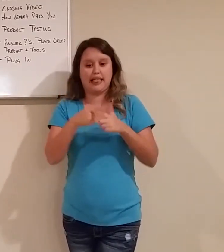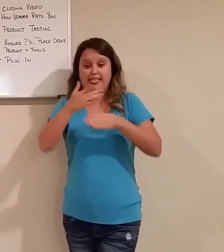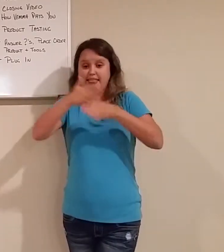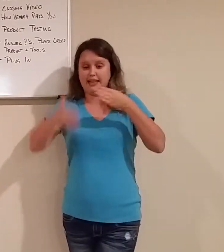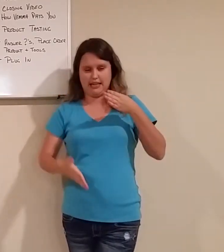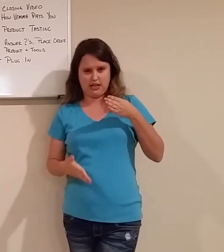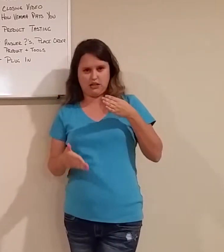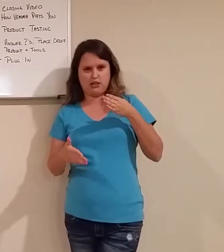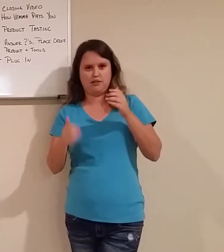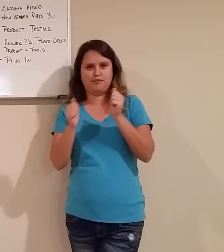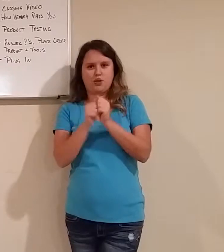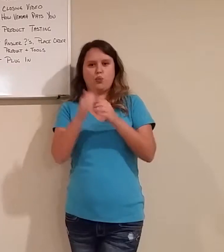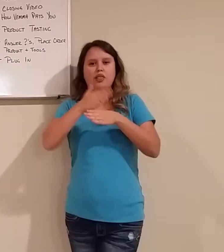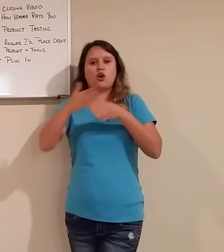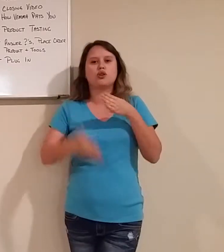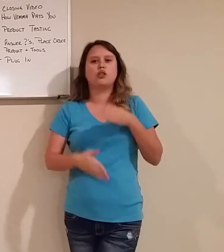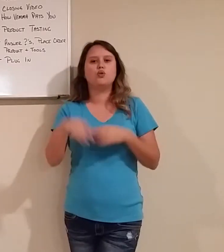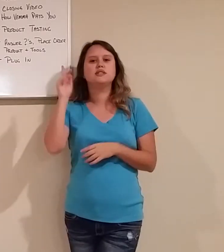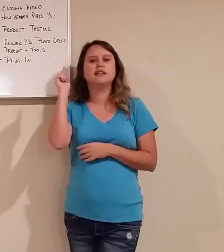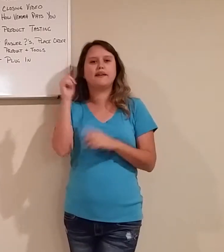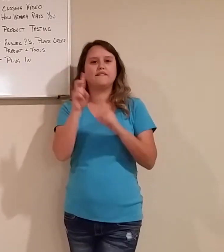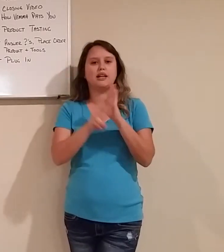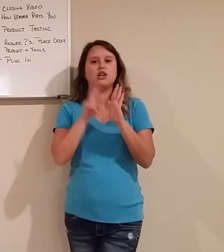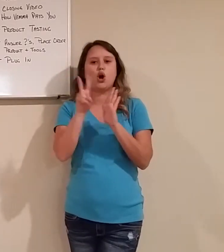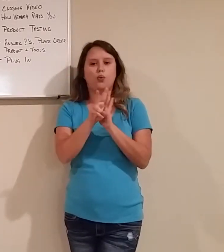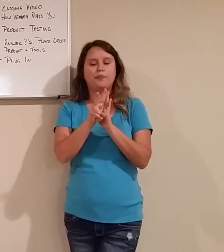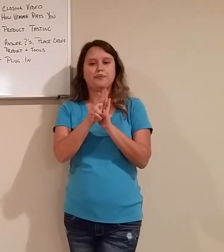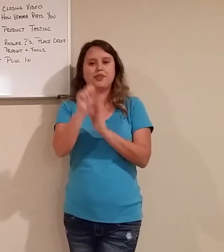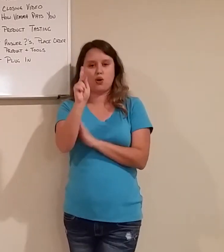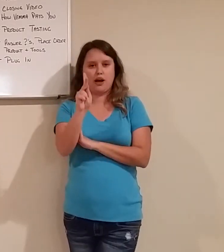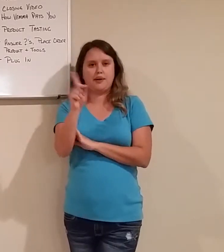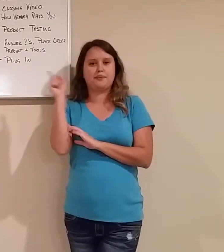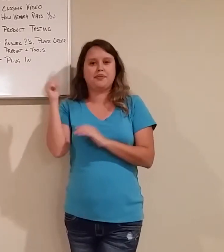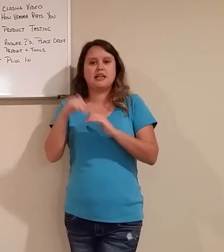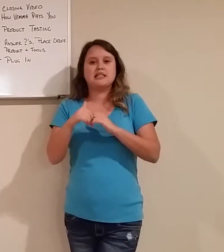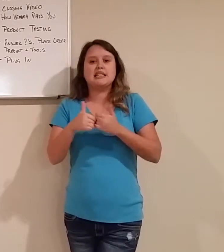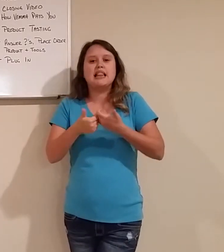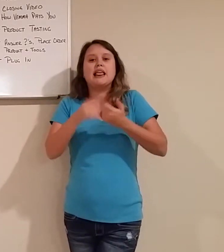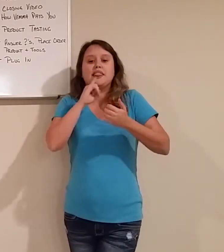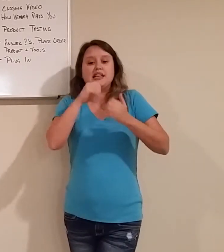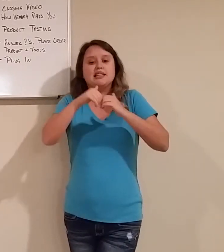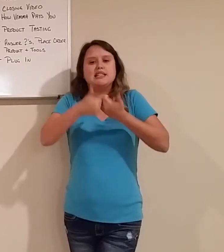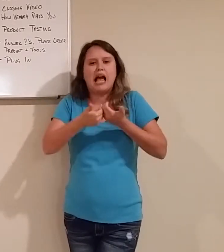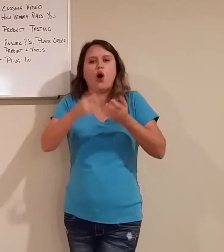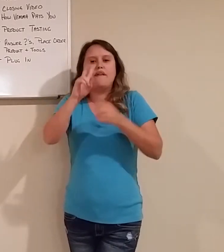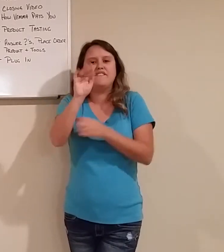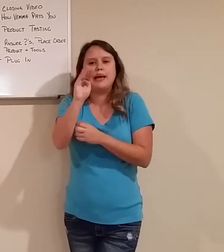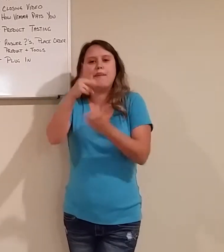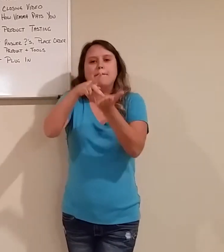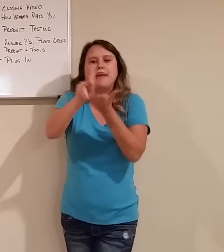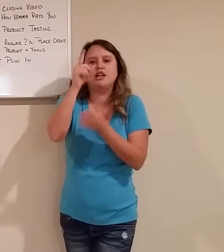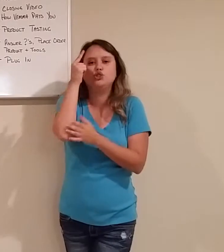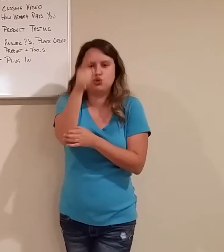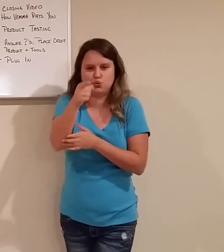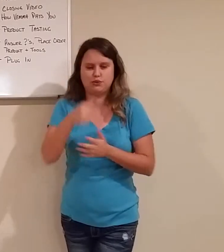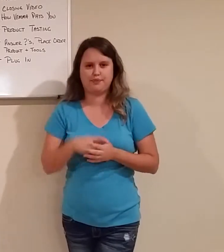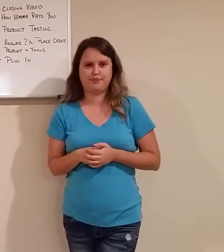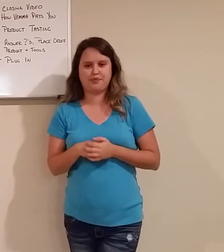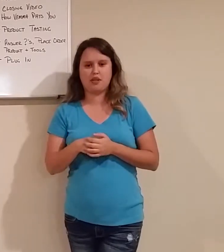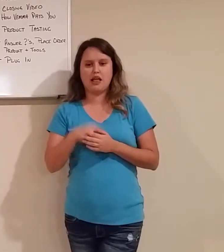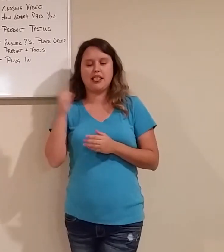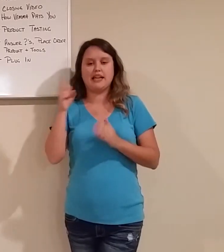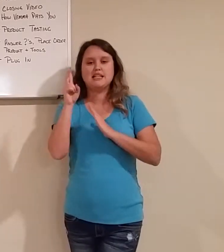close with our closing video. Okay, guys, this is how Vemma pays you.